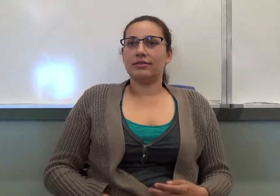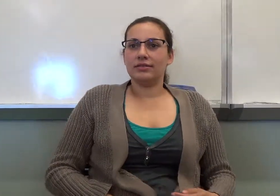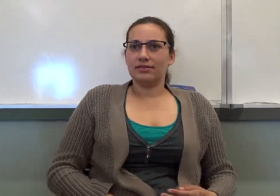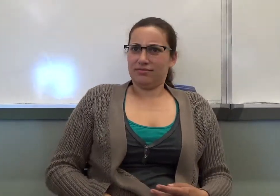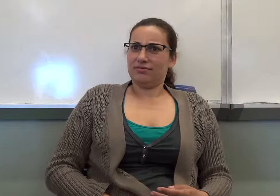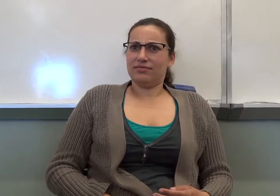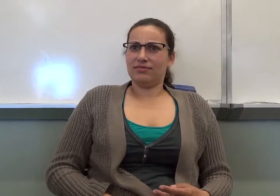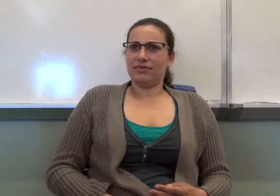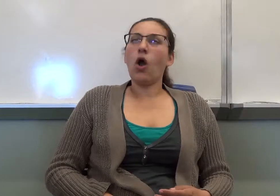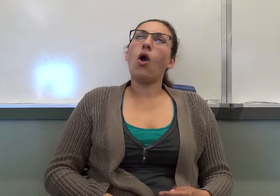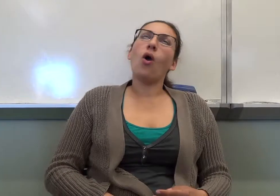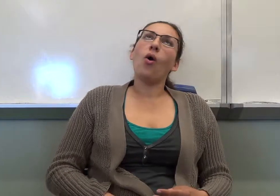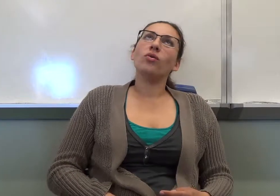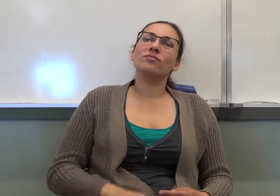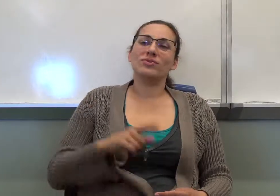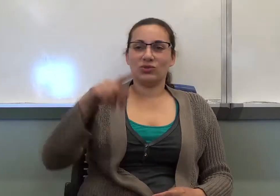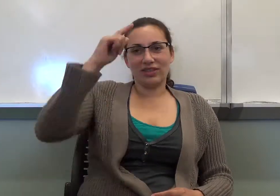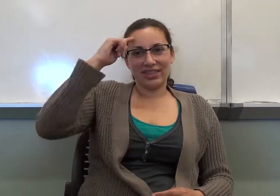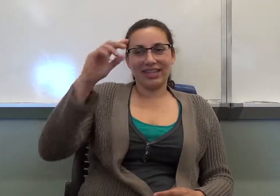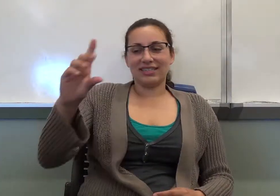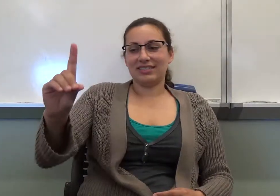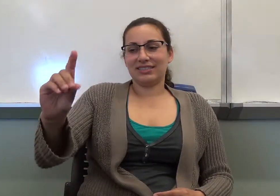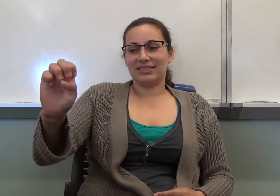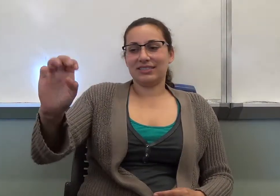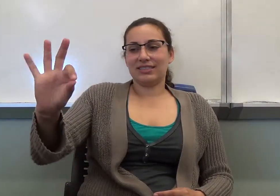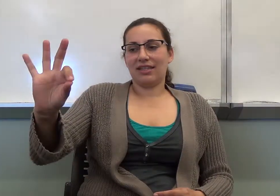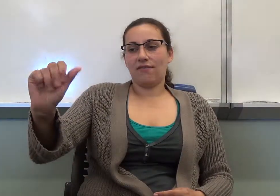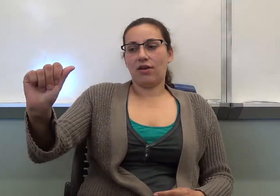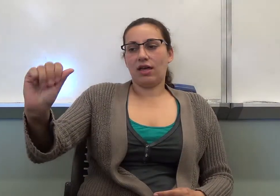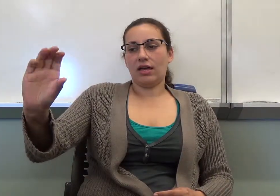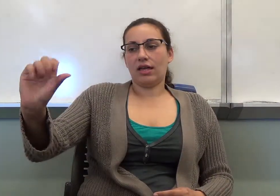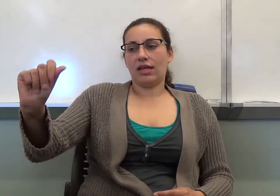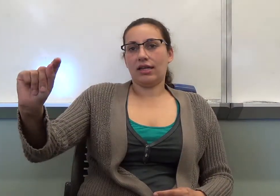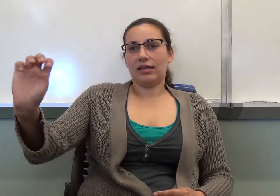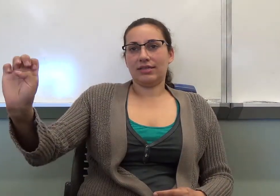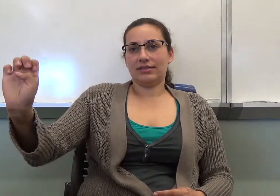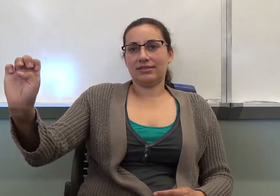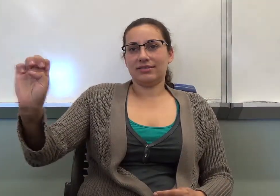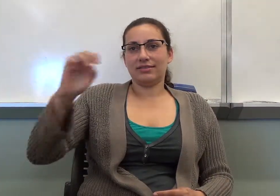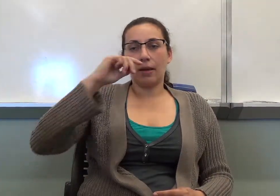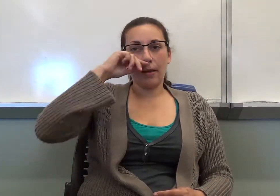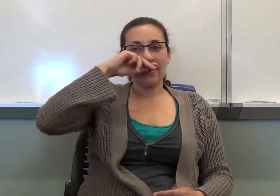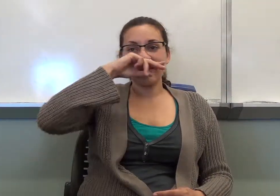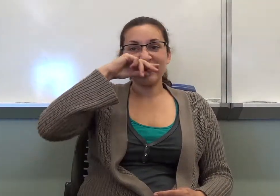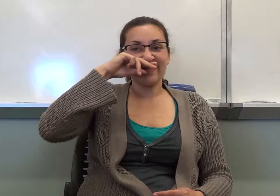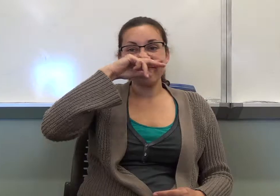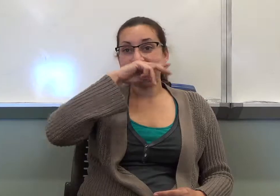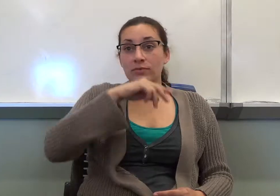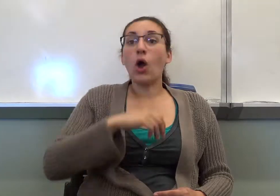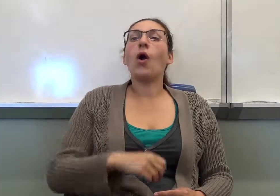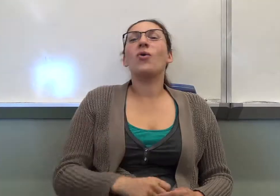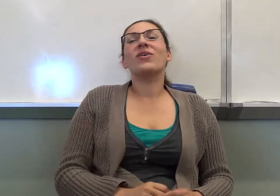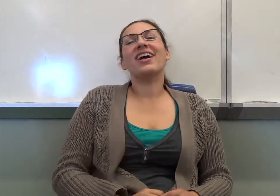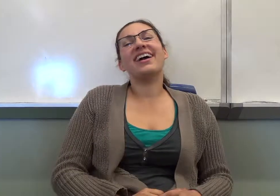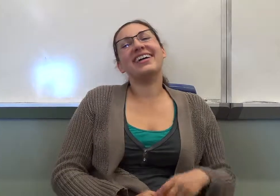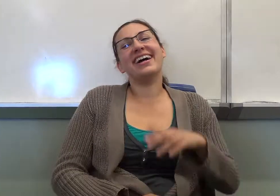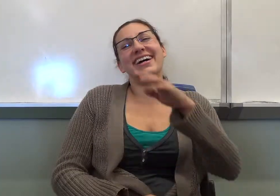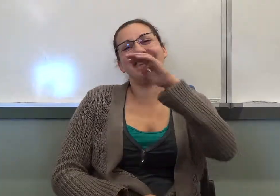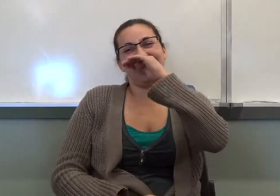Okay, so we have to go from there to there. So we've got 2 over, not 4, but 2